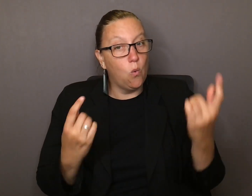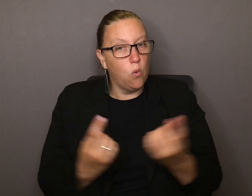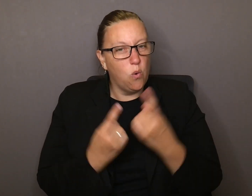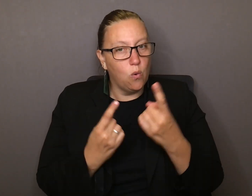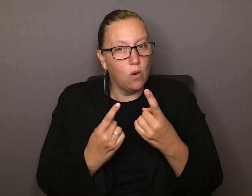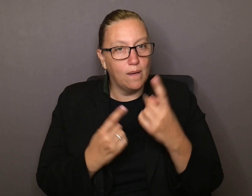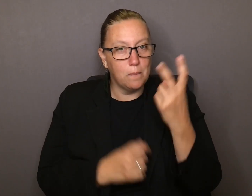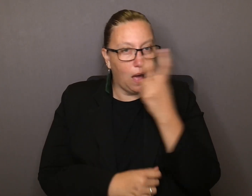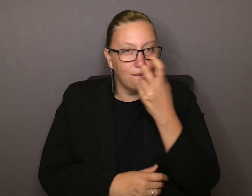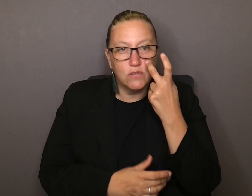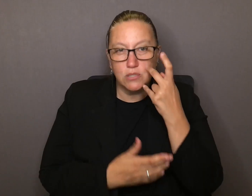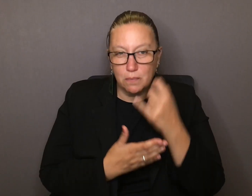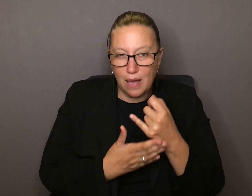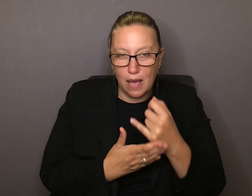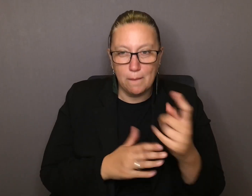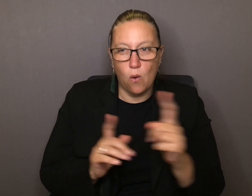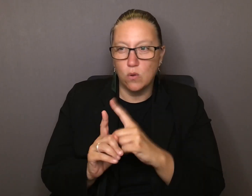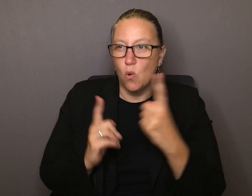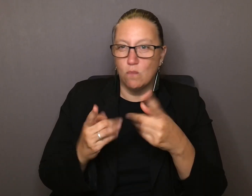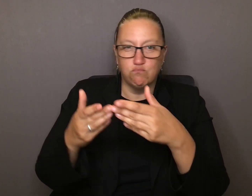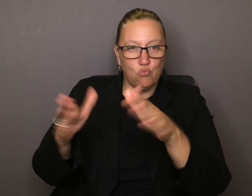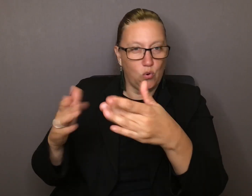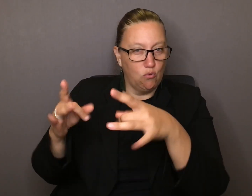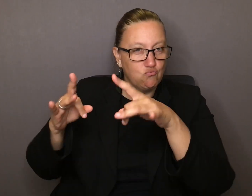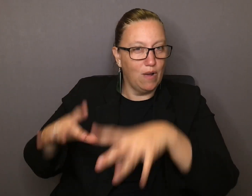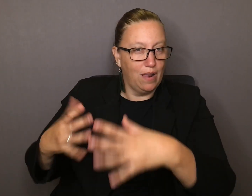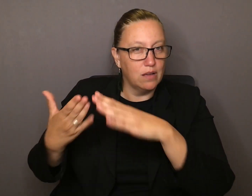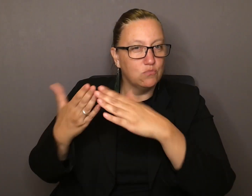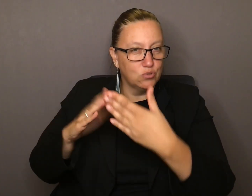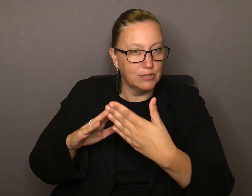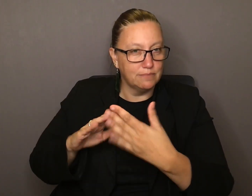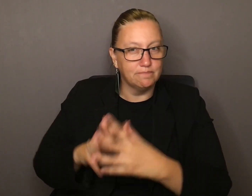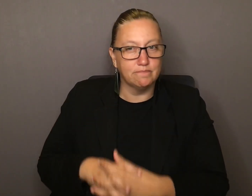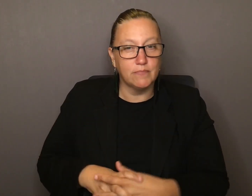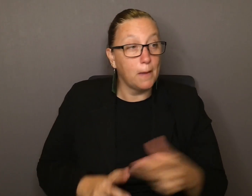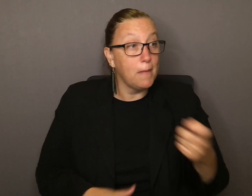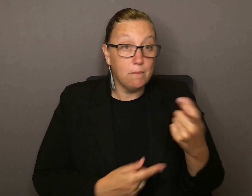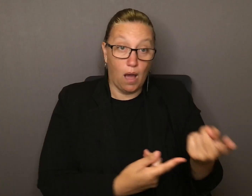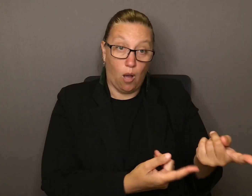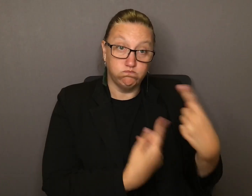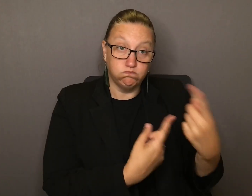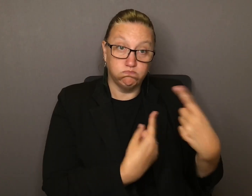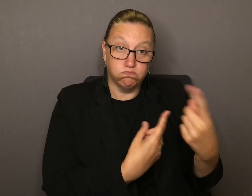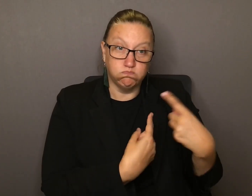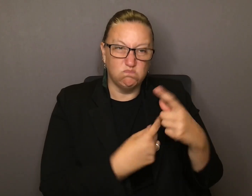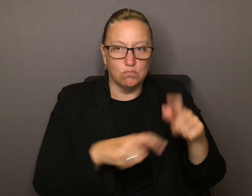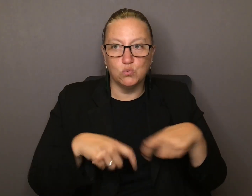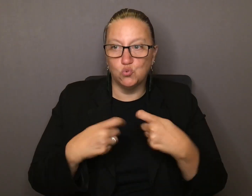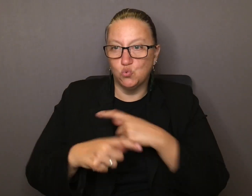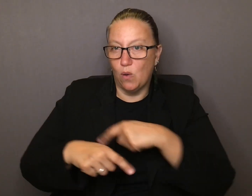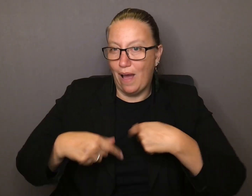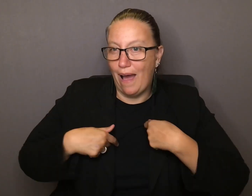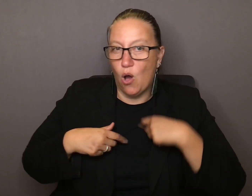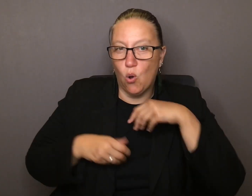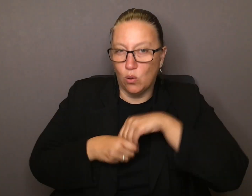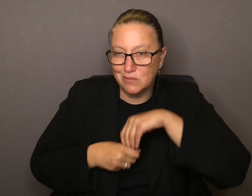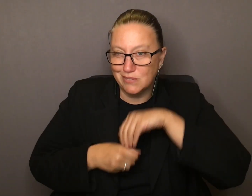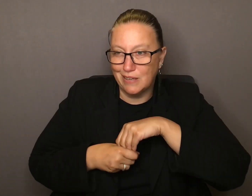community. The input we receive from our members directly contributes to the content we produce and the services that we